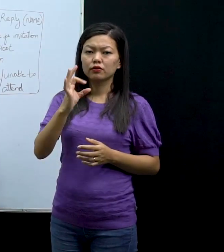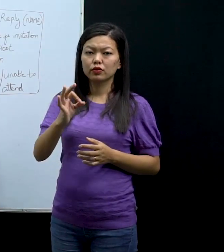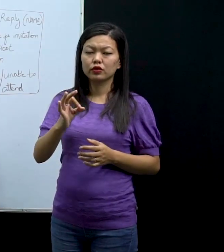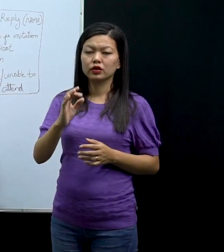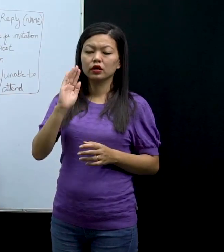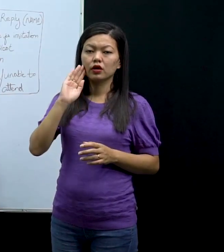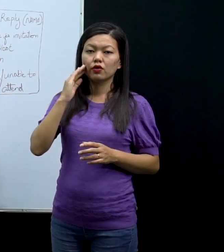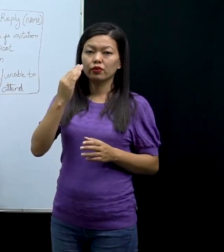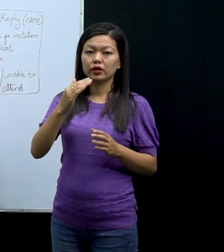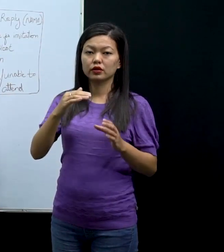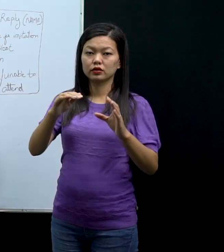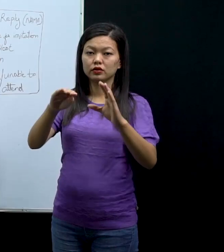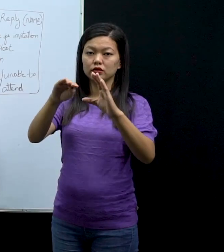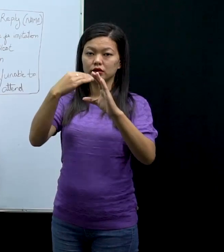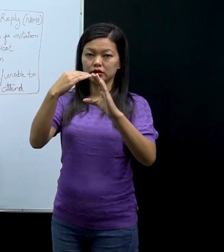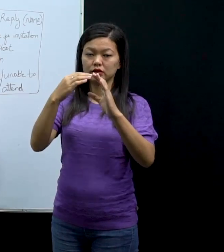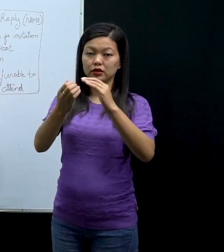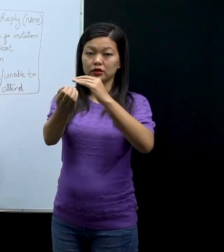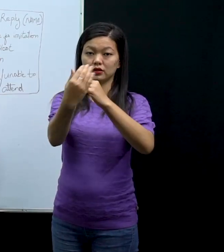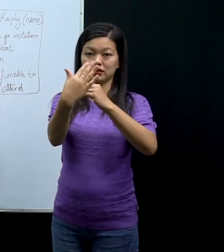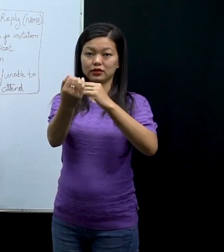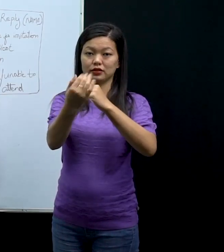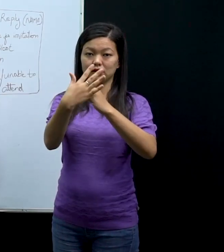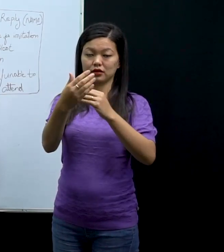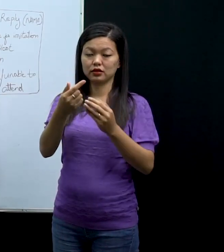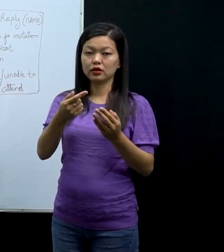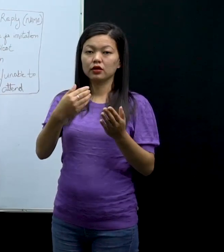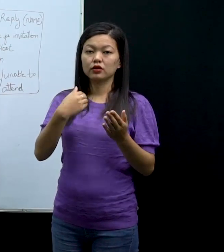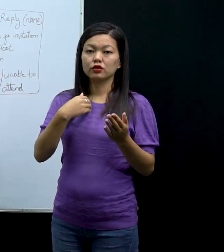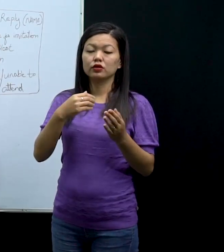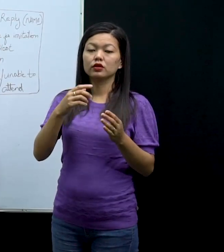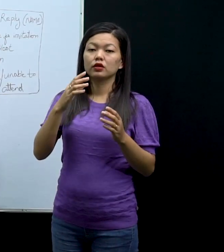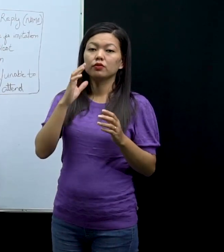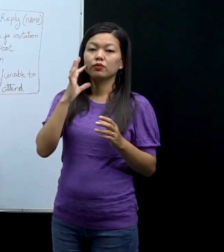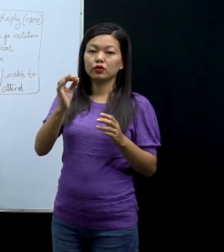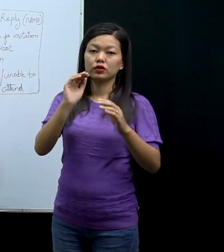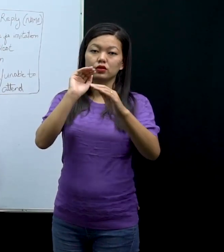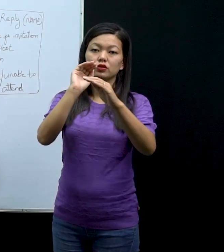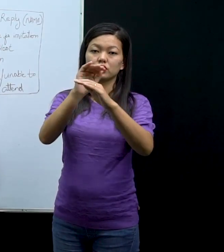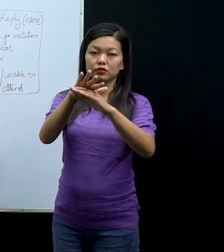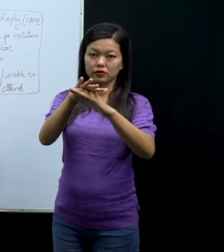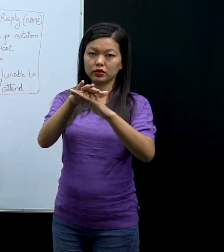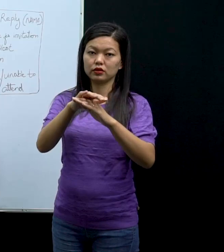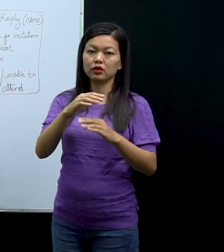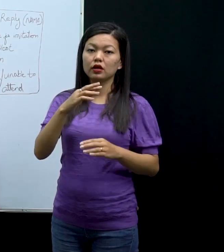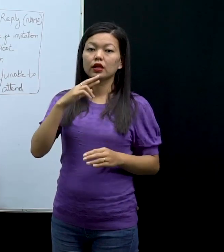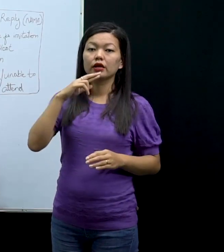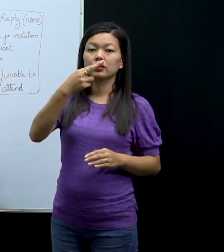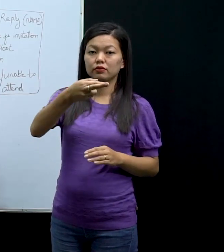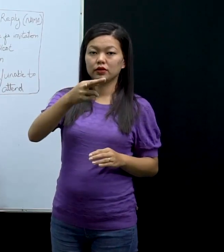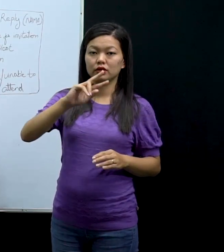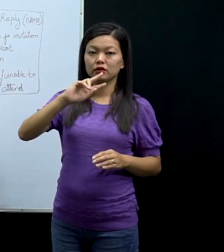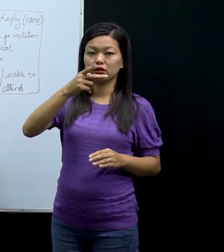when someone gives you an invitation, as we know, it is always polite and courteous to reply them back.